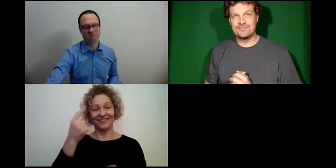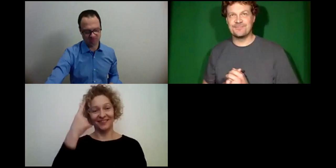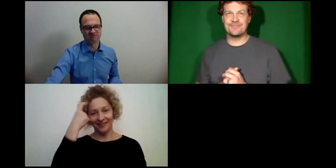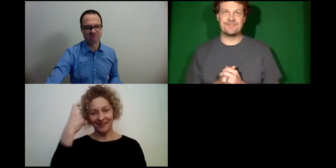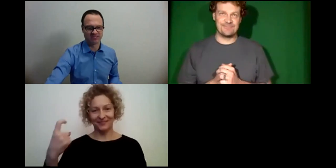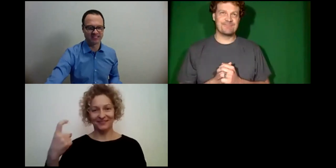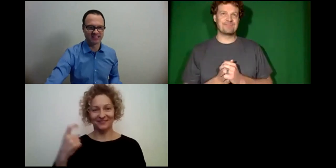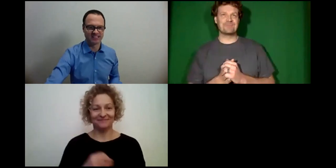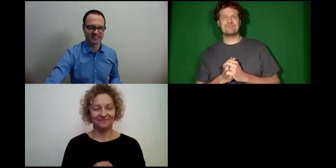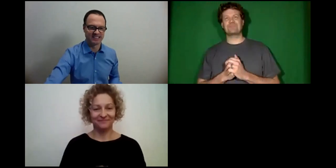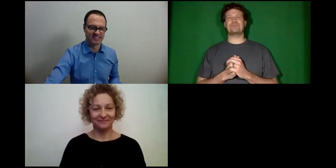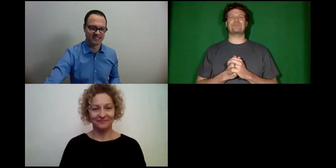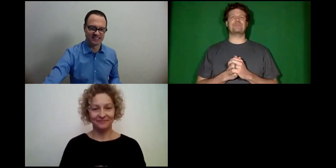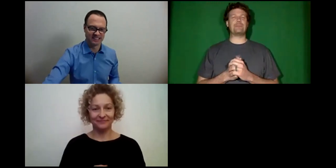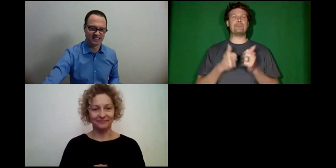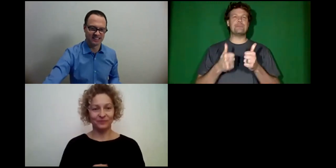Thank you, Dami.